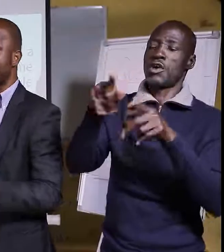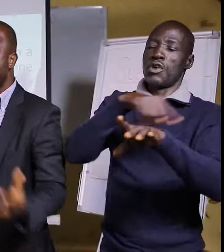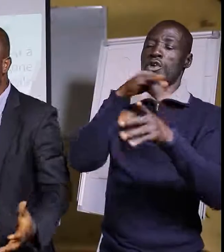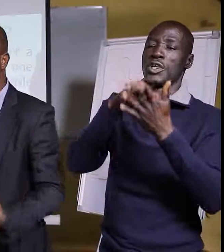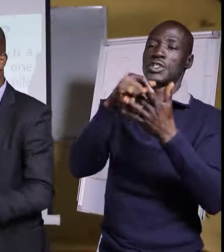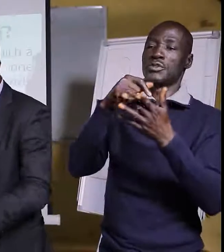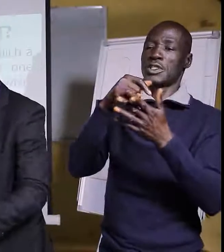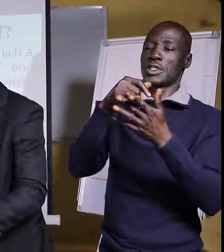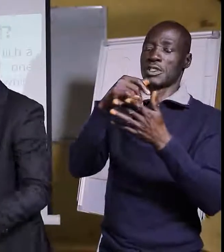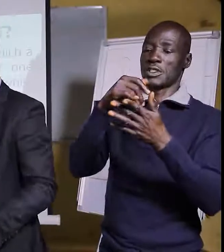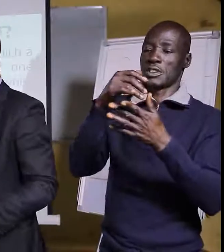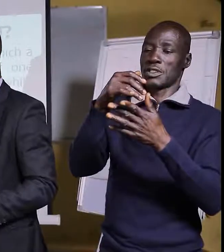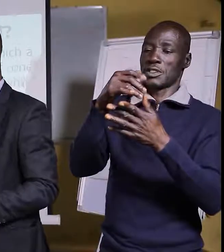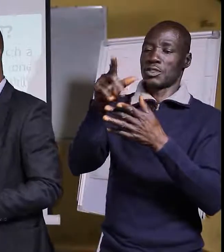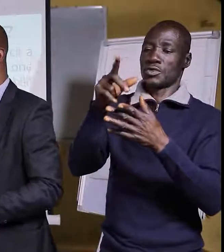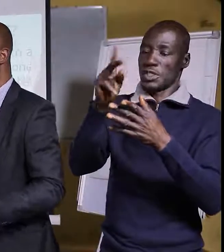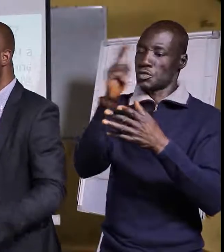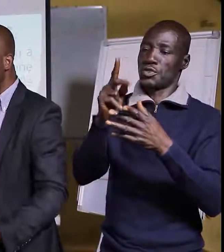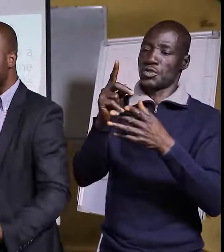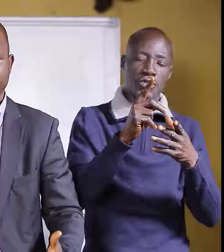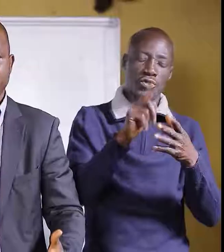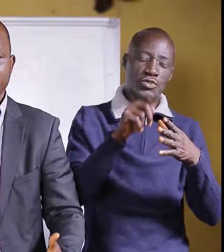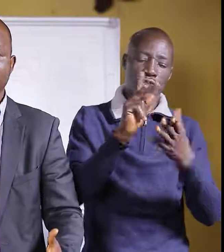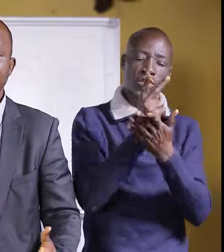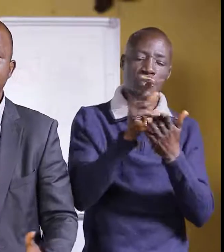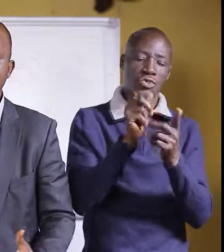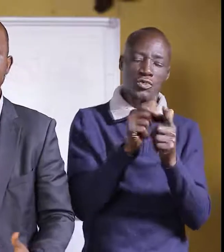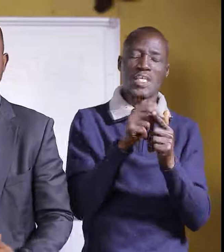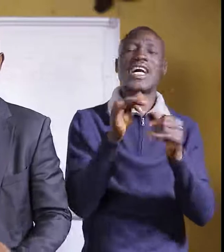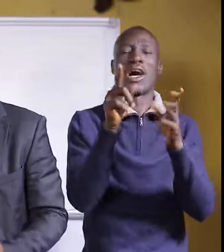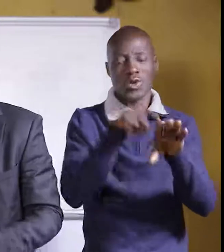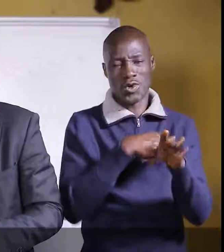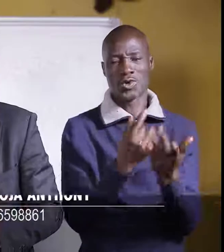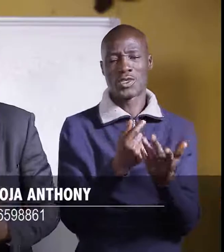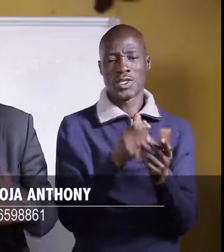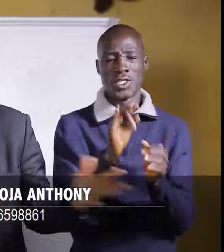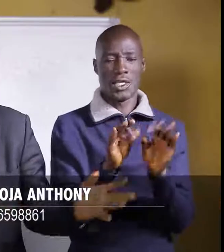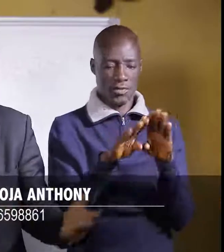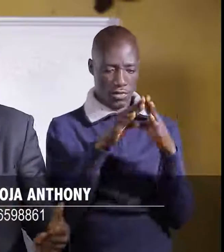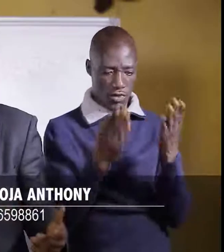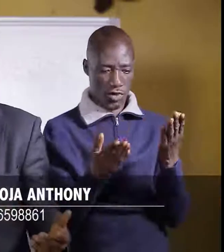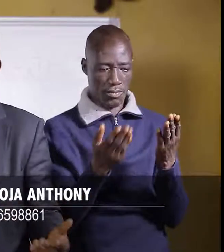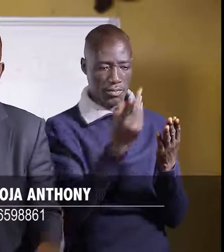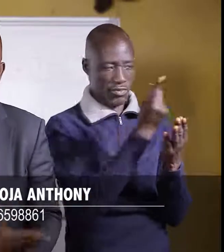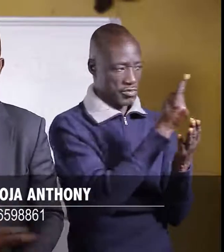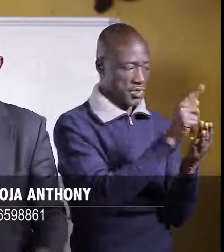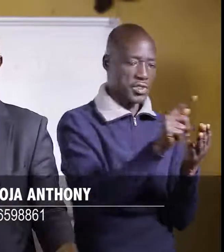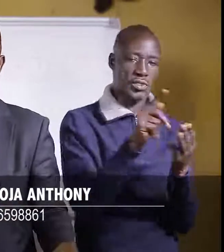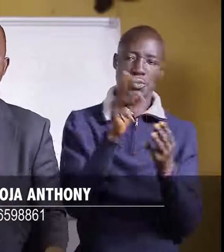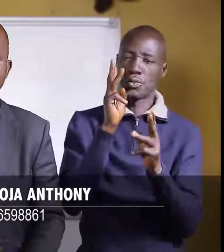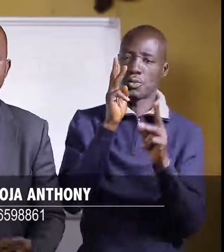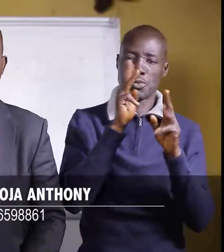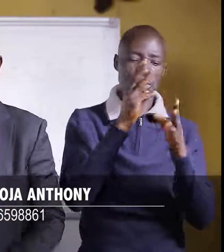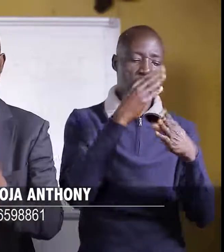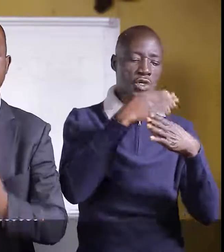you will get everything that you need to cook this rice with, the flame. Now, if you know that if you open the windows, it will interfere with